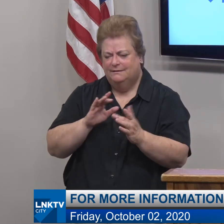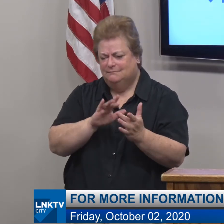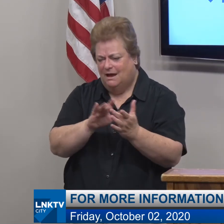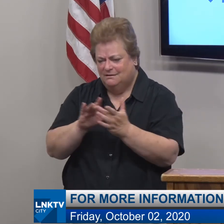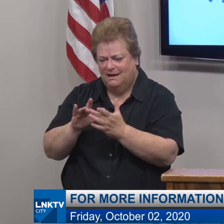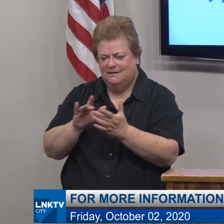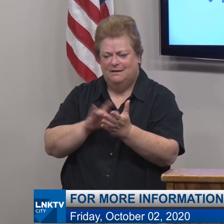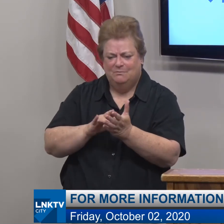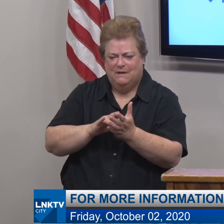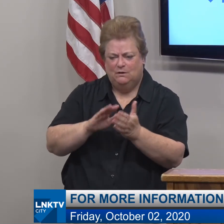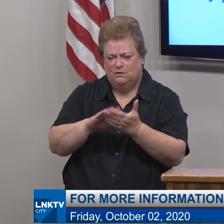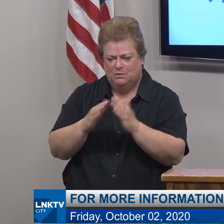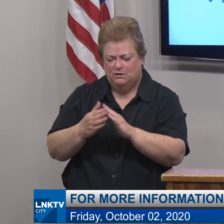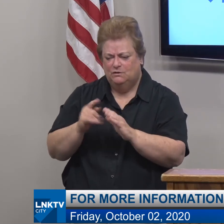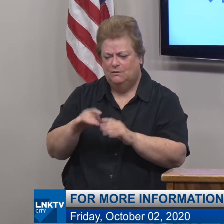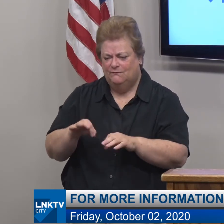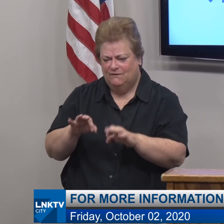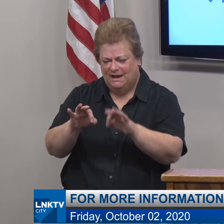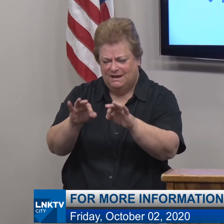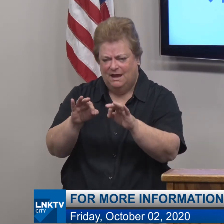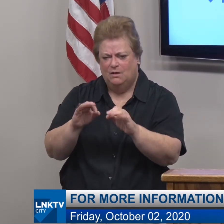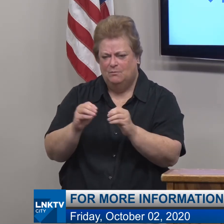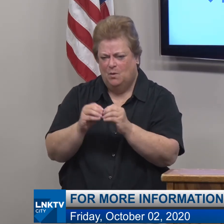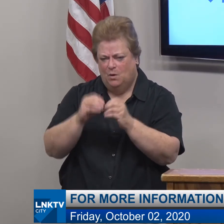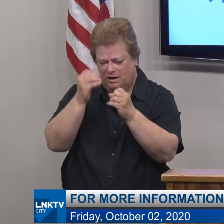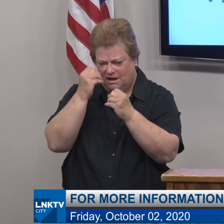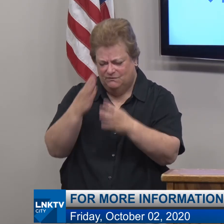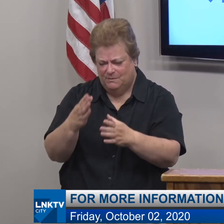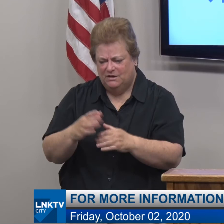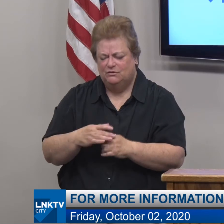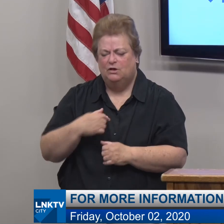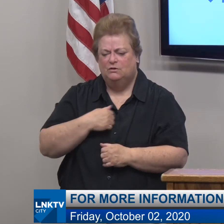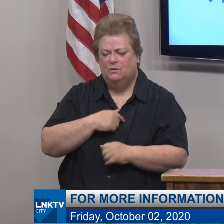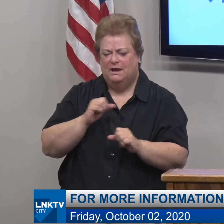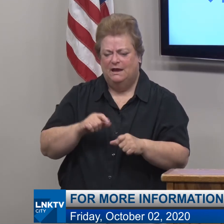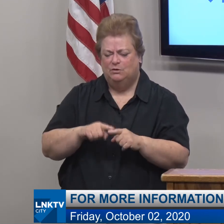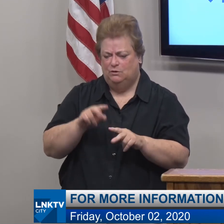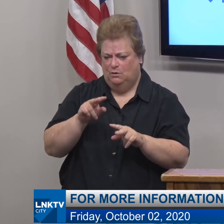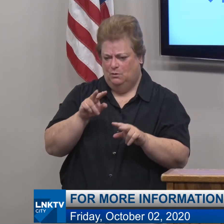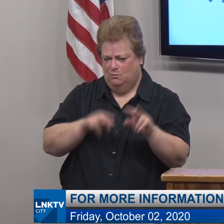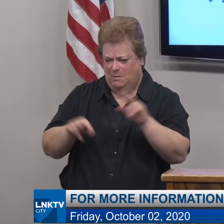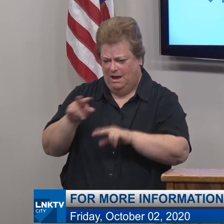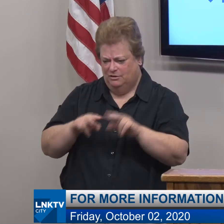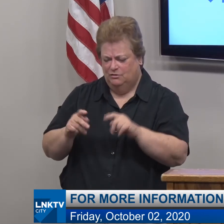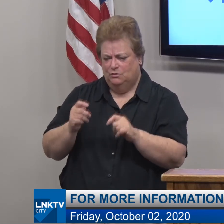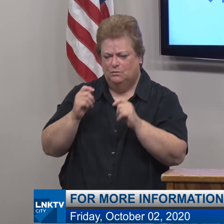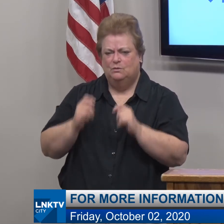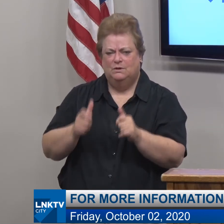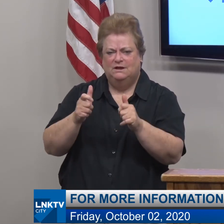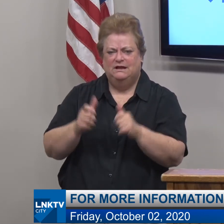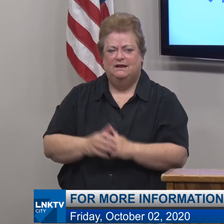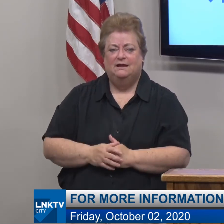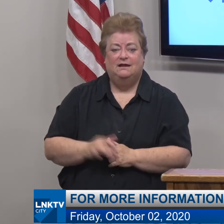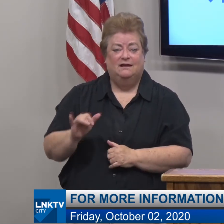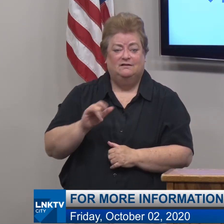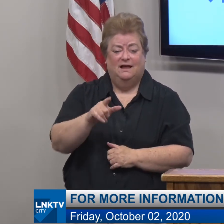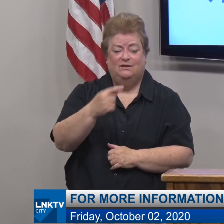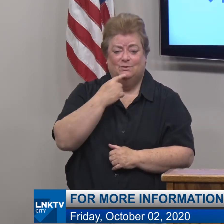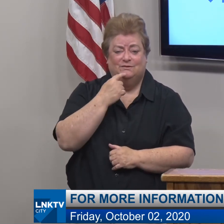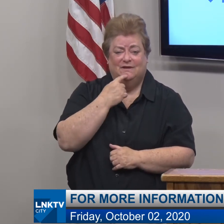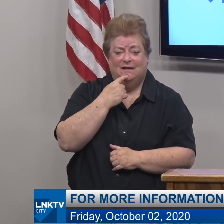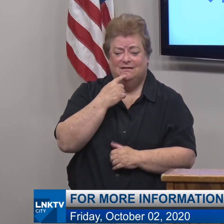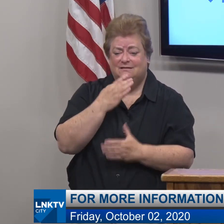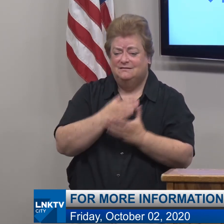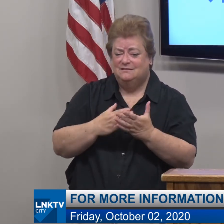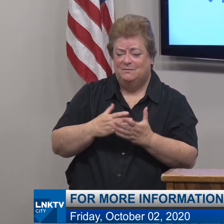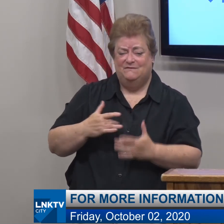somewhat simultaneously, so that we'll be able to monitor real quickly, since, as you said, Riley, some of the